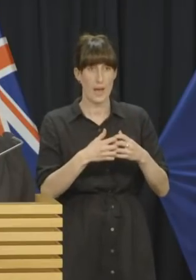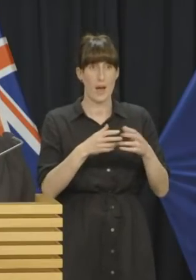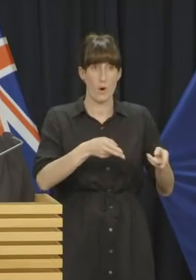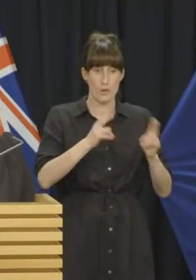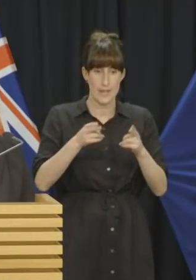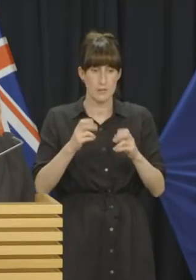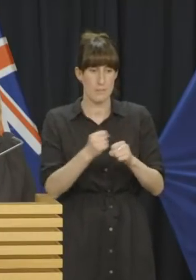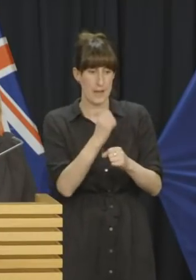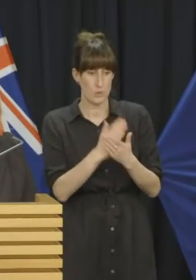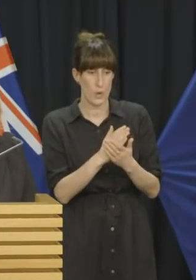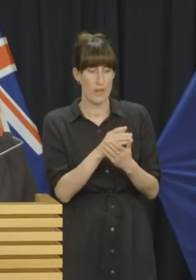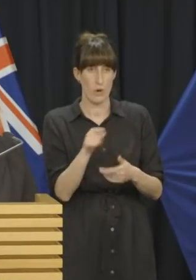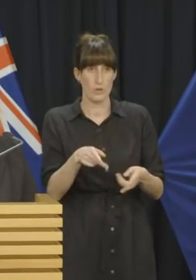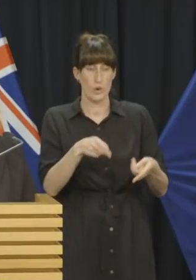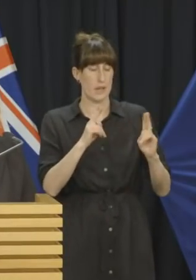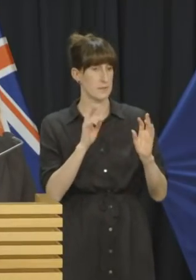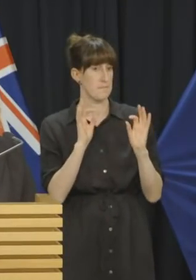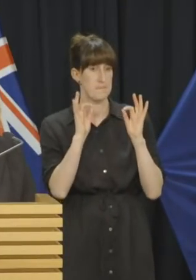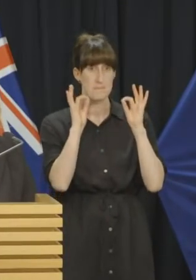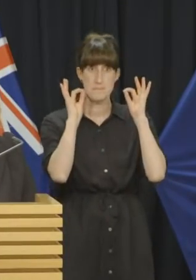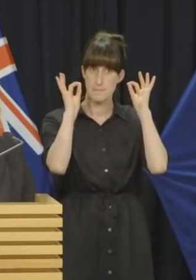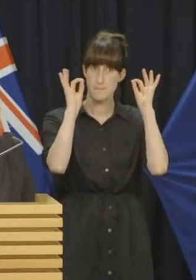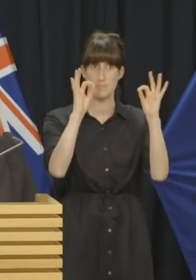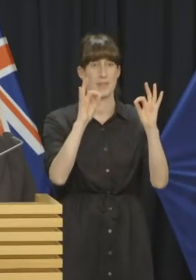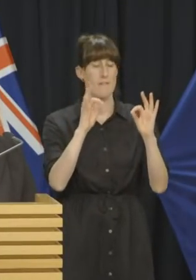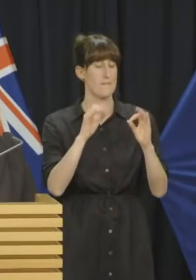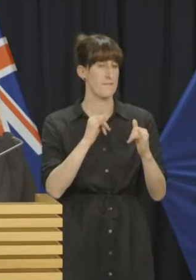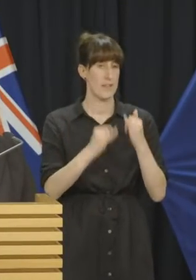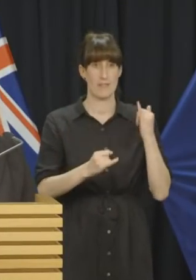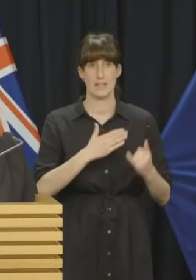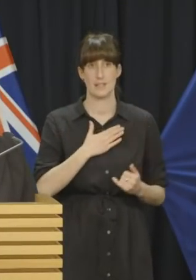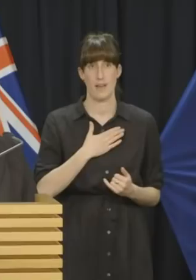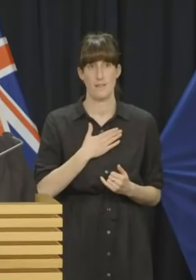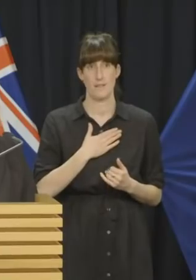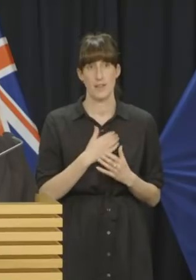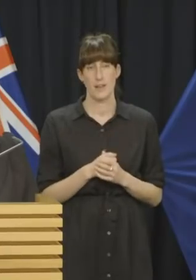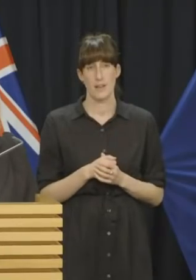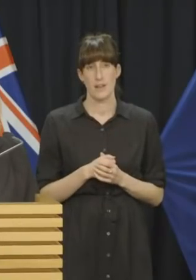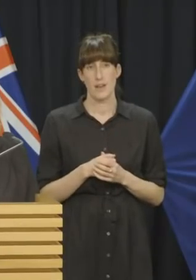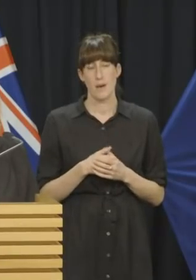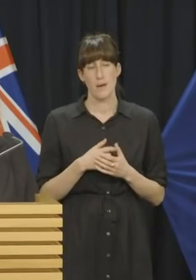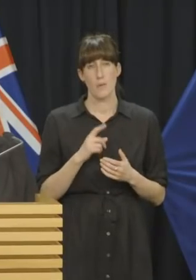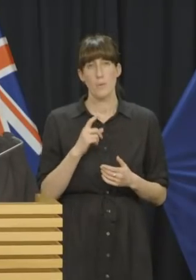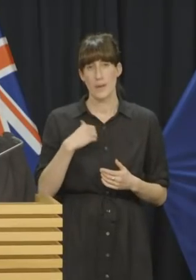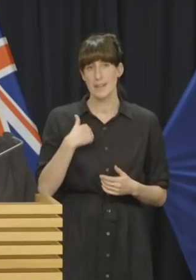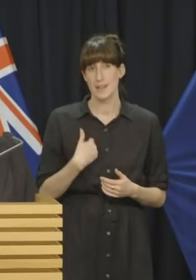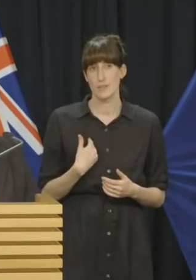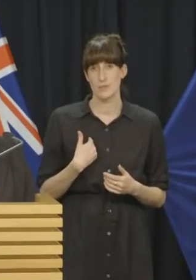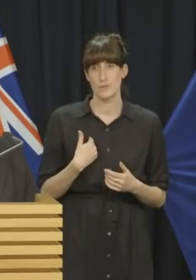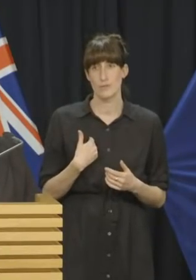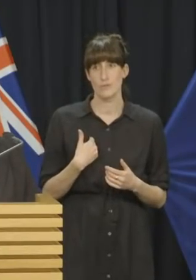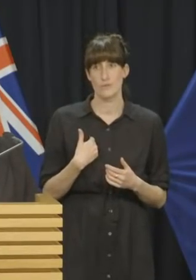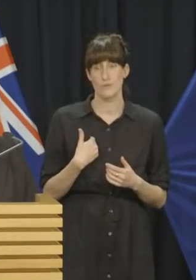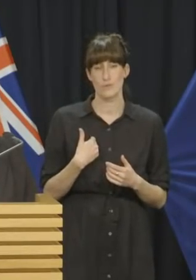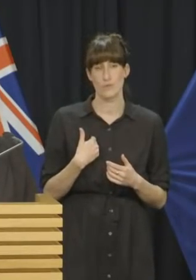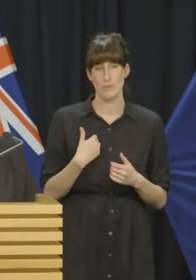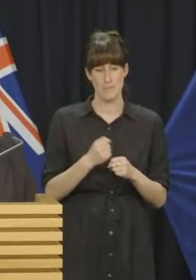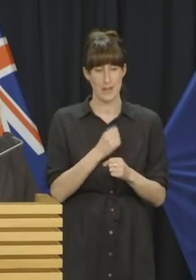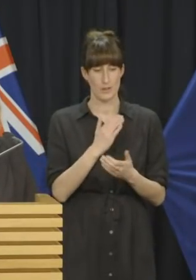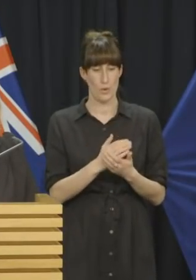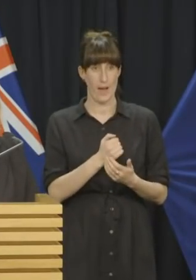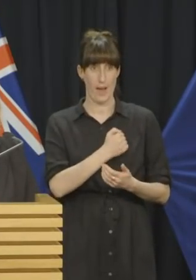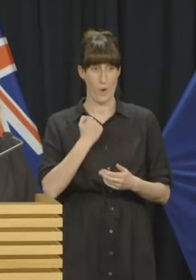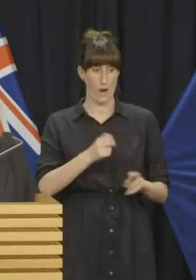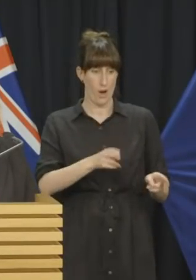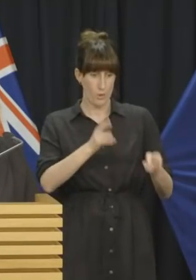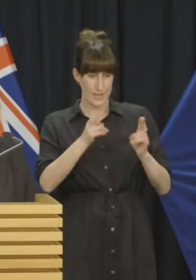the absolute safest places that they could be. But look, we do need to ensure that we are providing facilities for